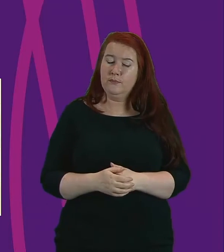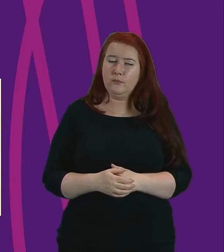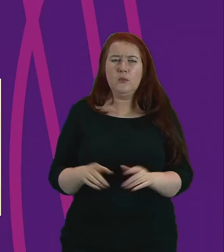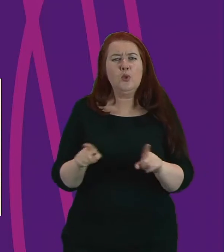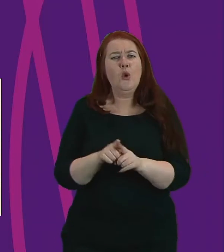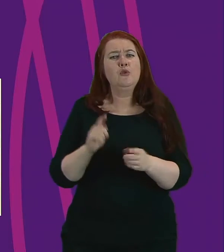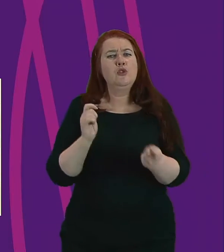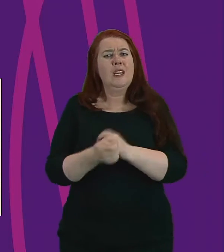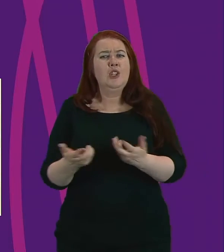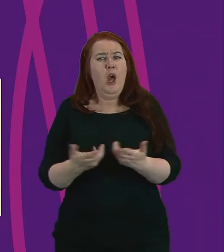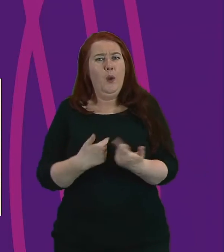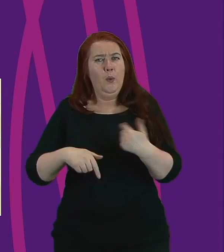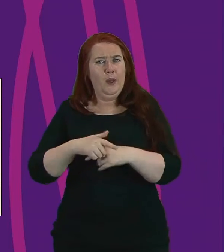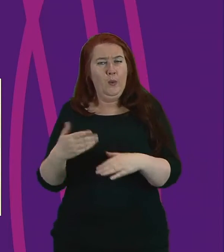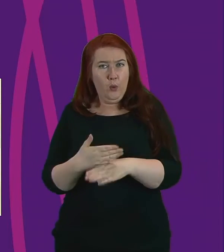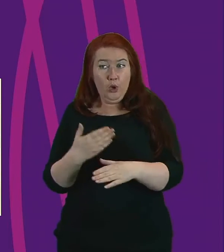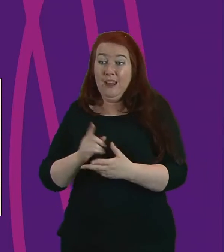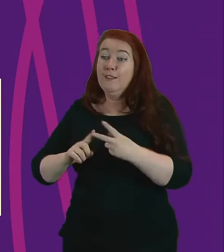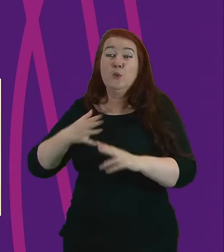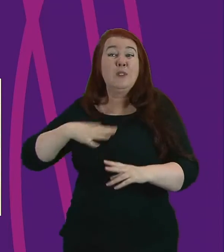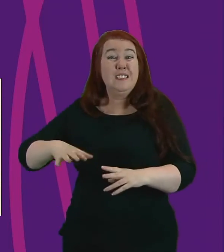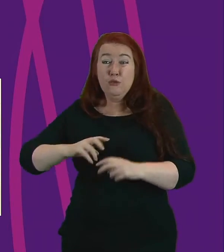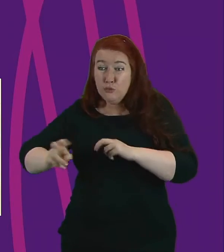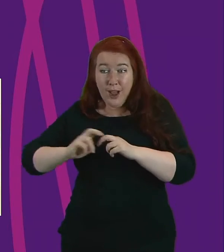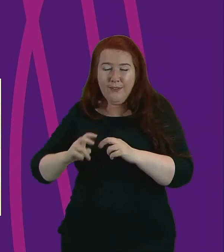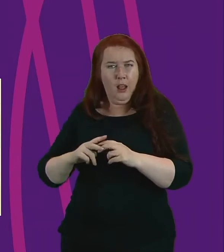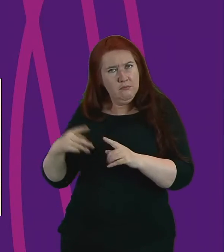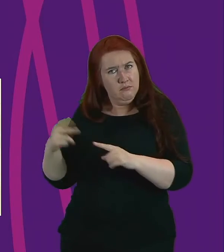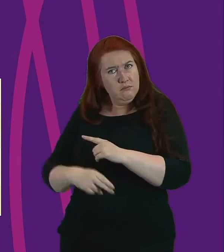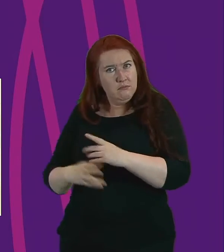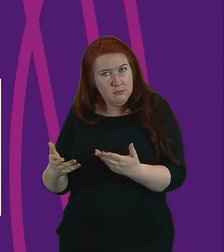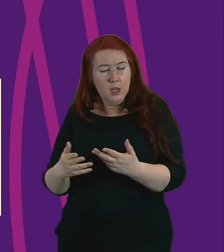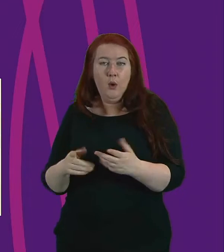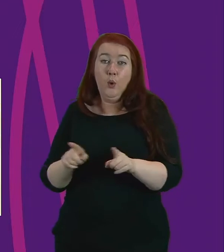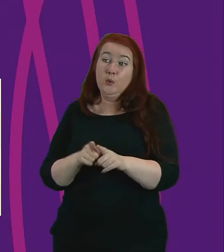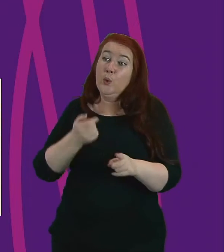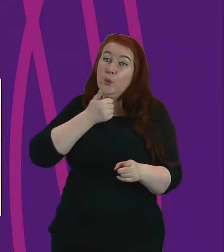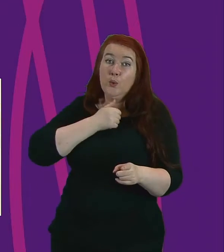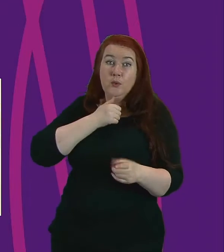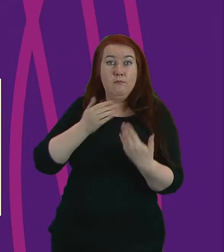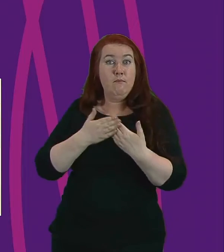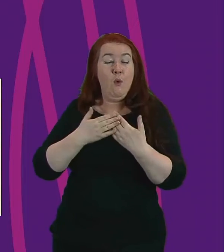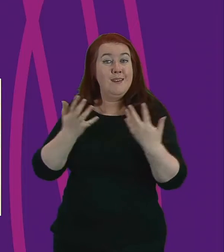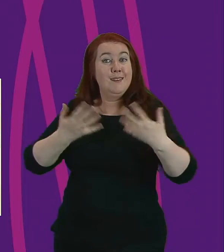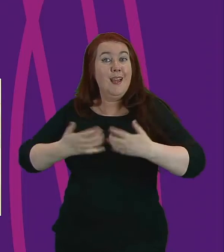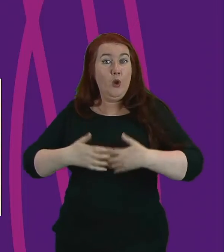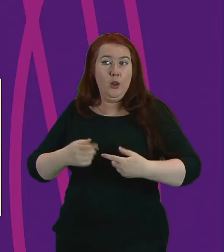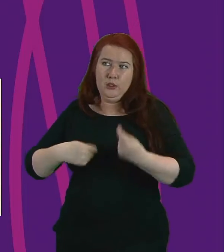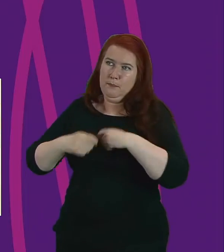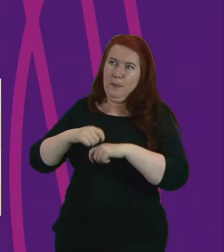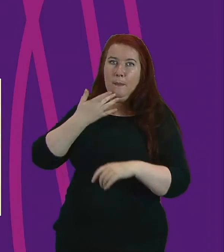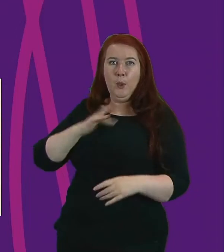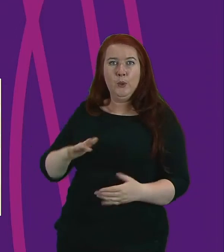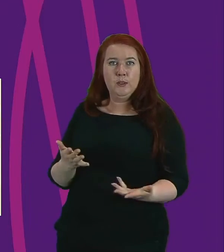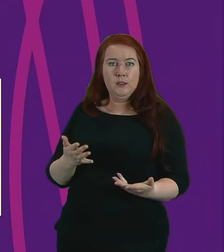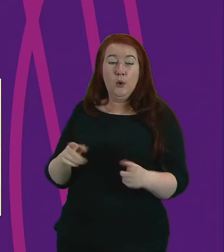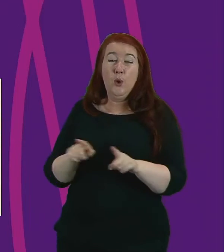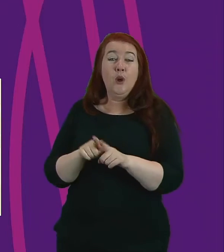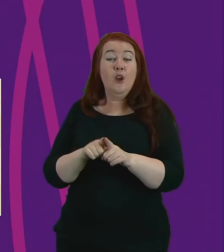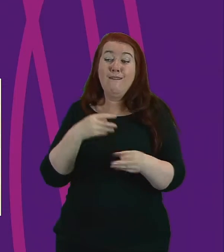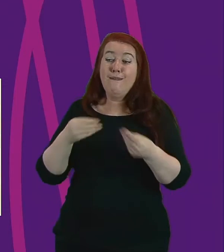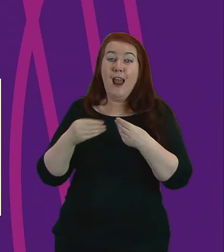work, cutting unnecessary travel, using the technologies that we have become accustomed to. We need to embed flexible working so